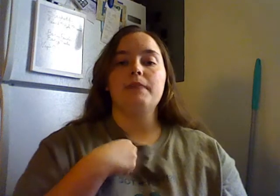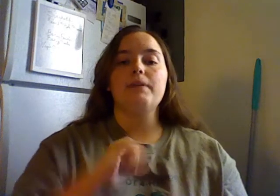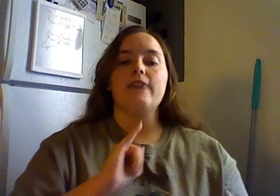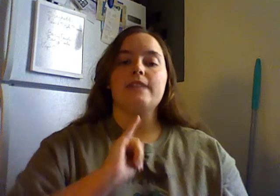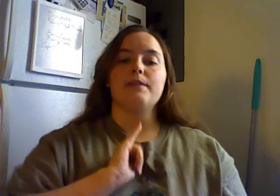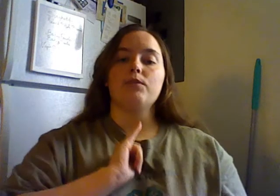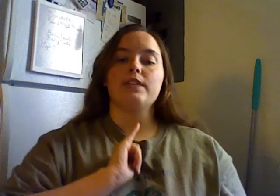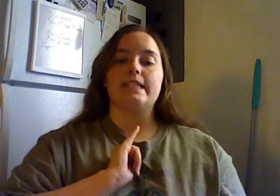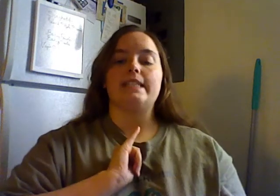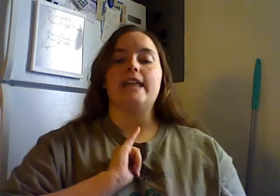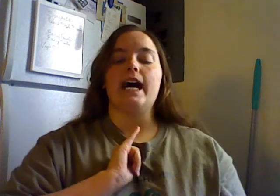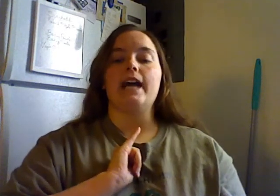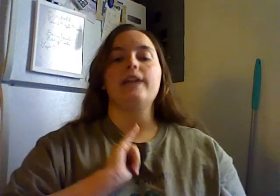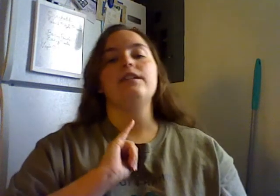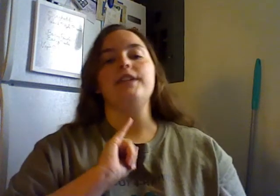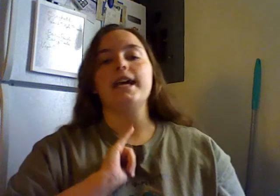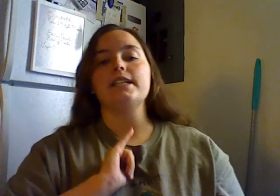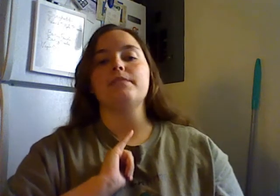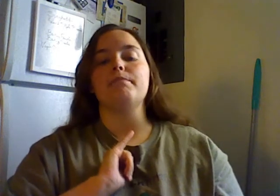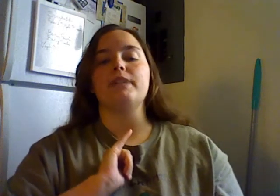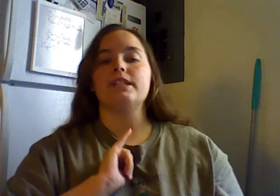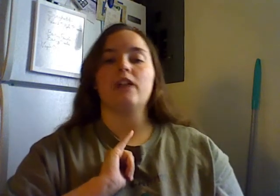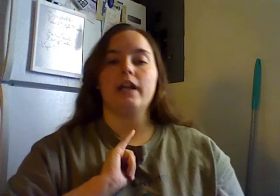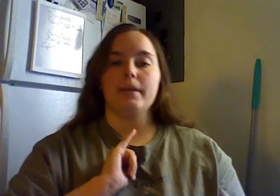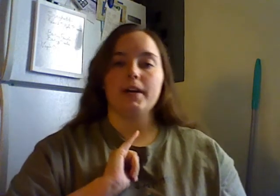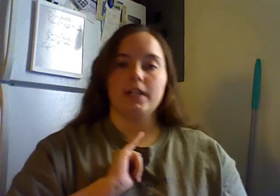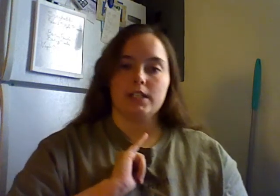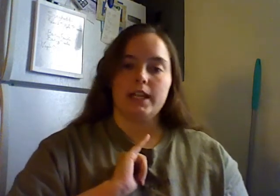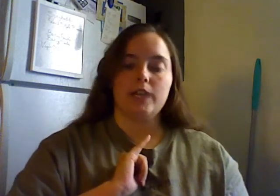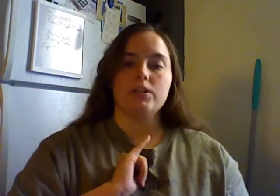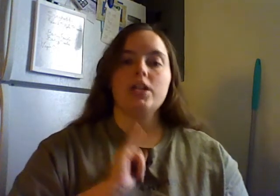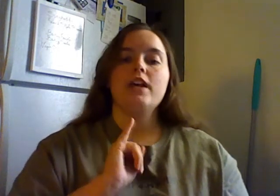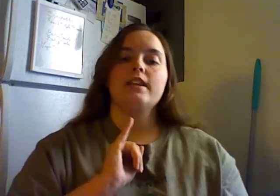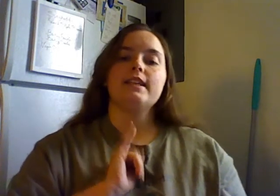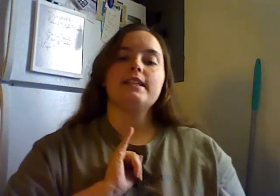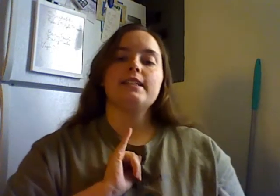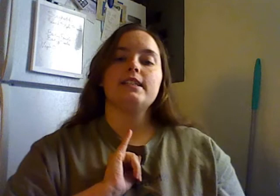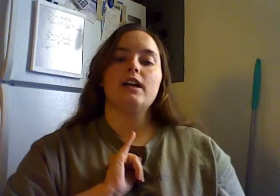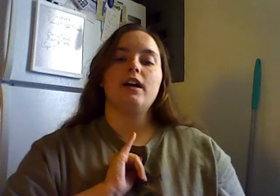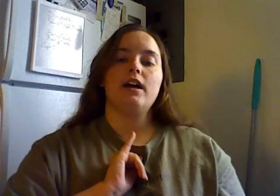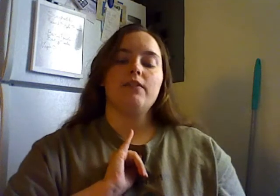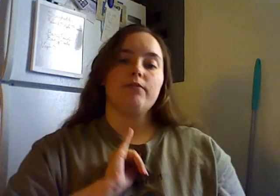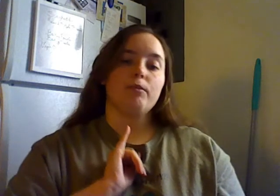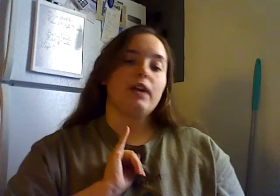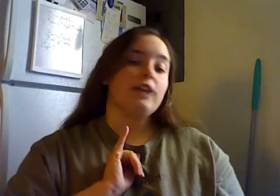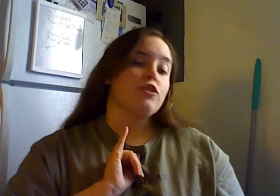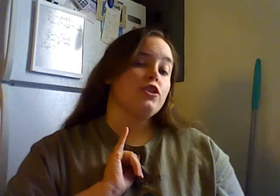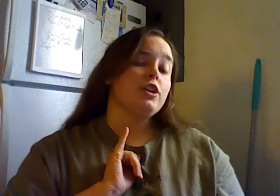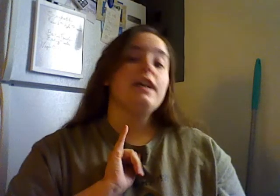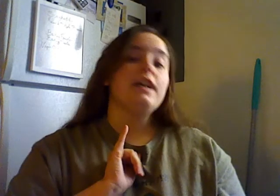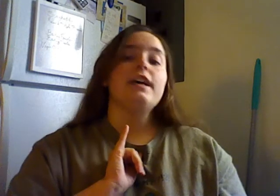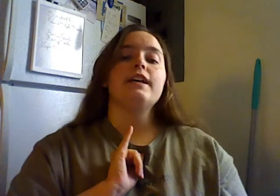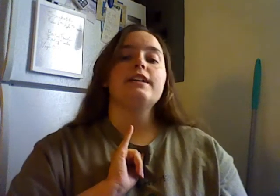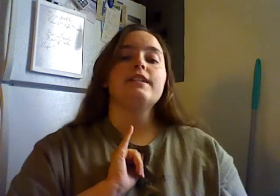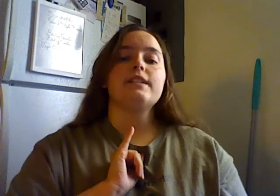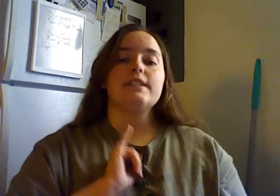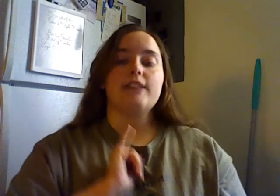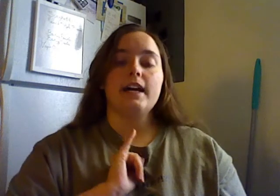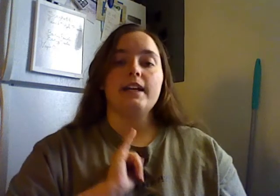asked me, well, isn't this I? Yes, but it's not American Sign Language. This, from what I understood, is Sign